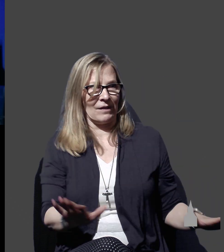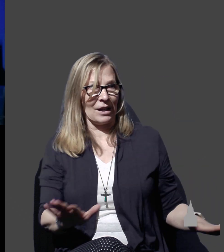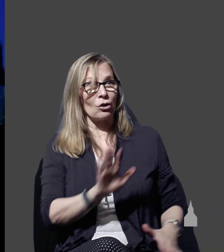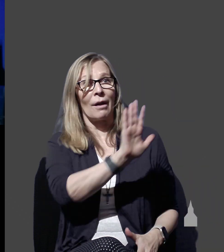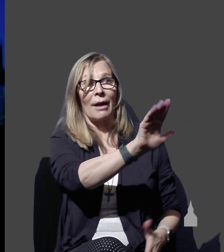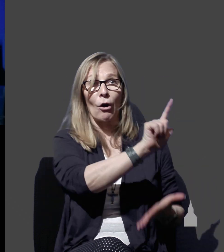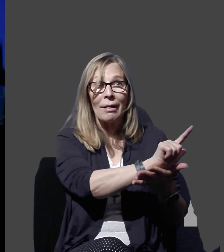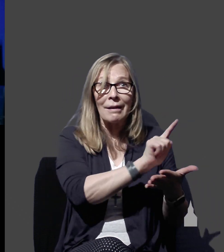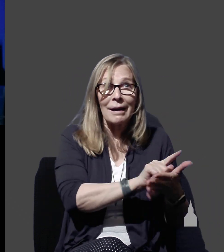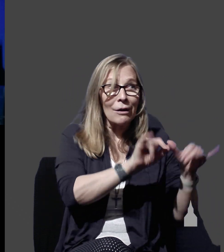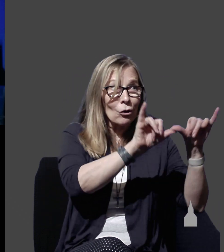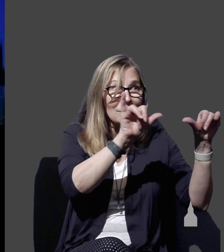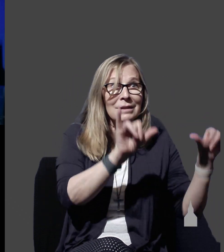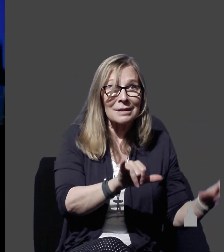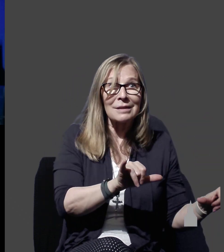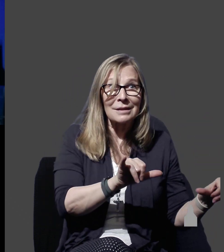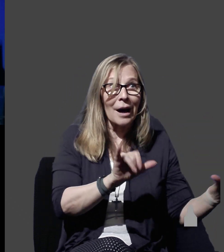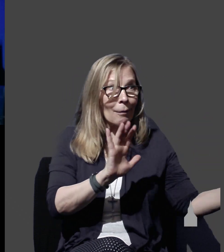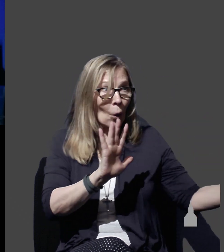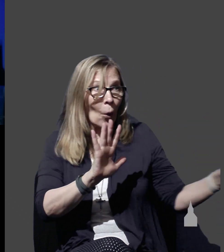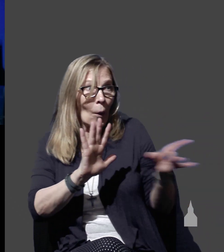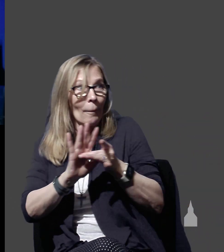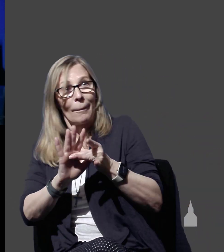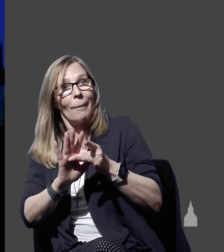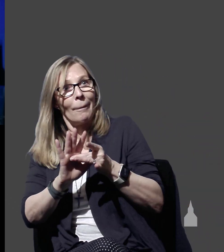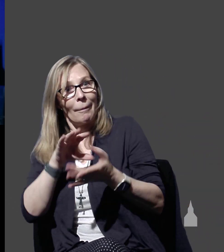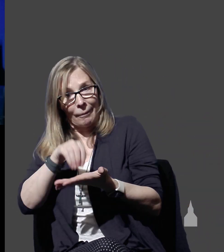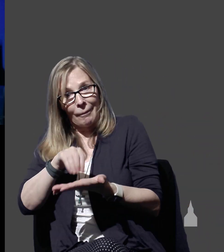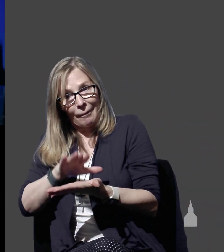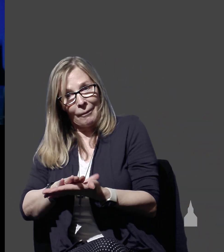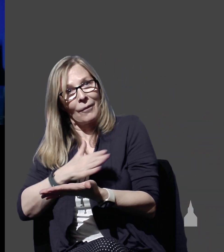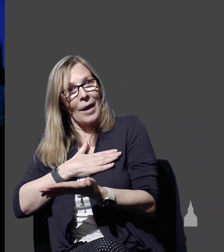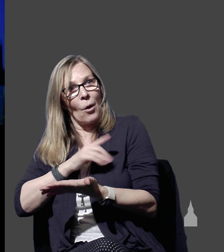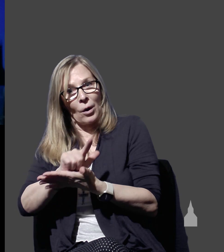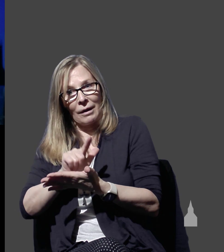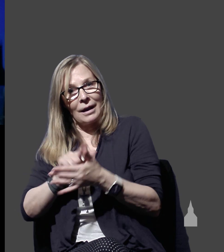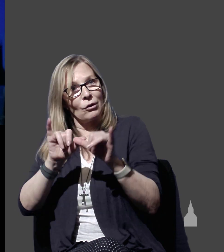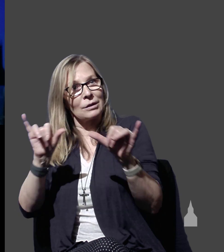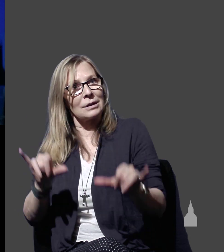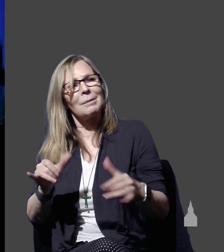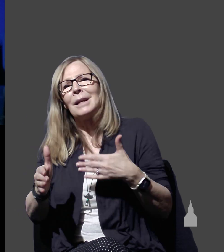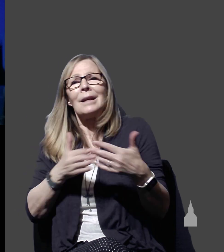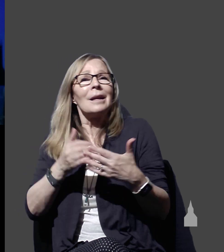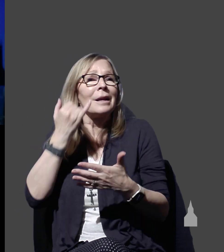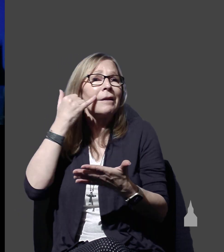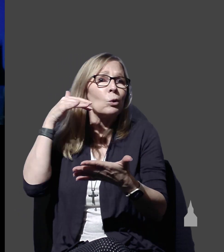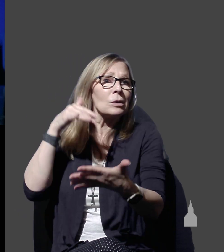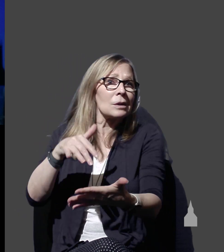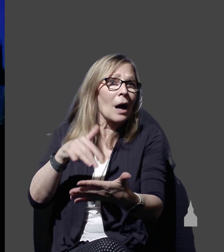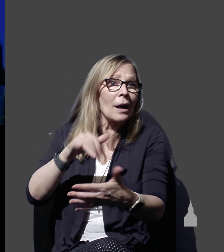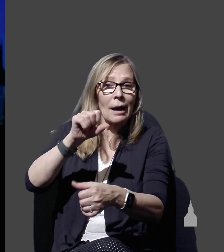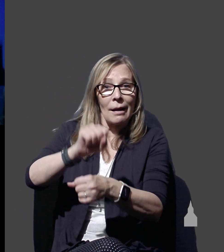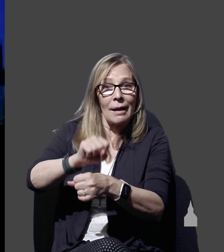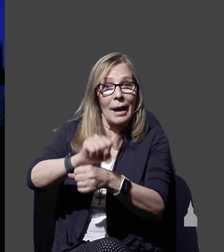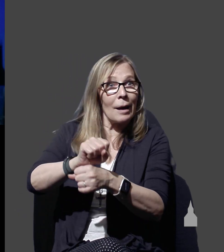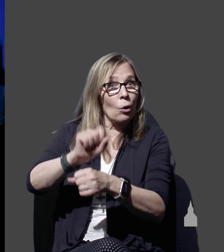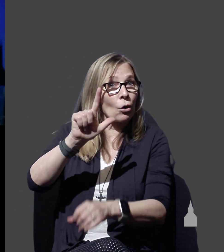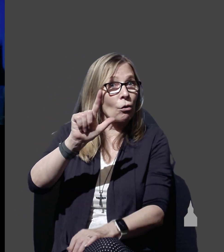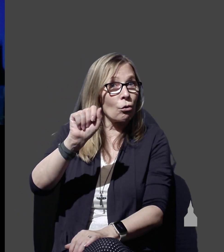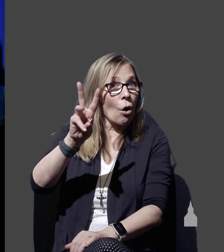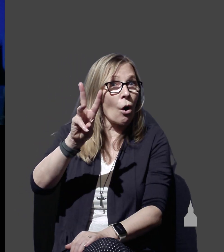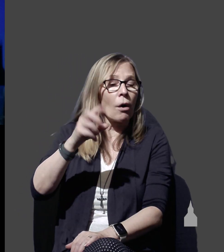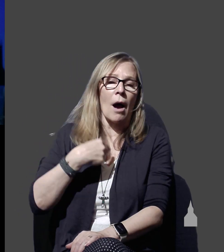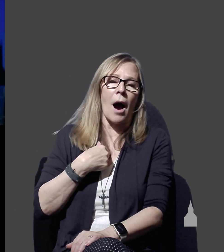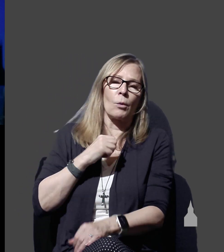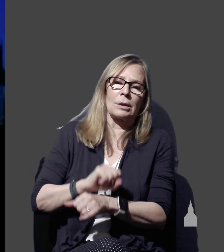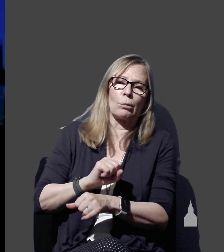system imprinted future legal systems, including that in America, such that if you study labor law, and I was an